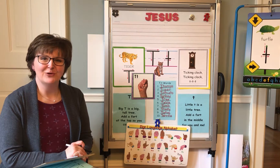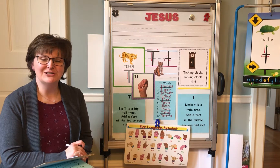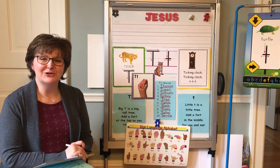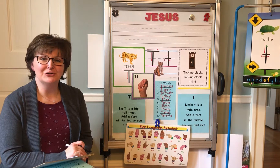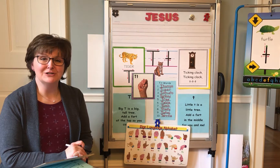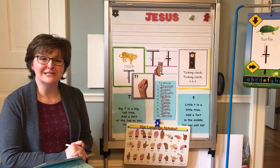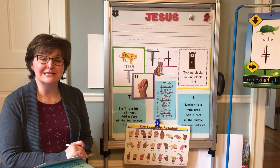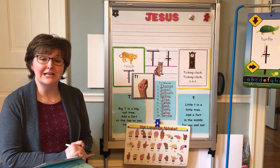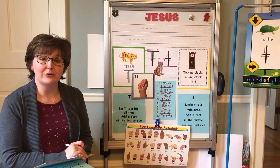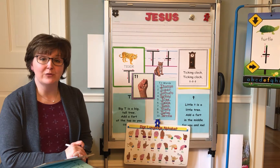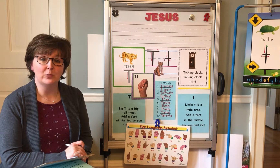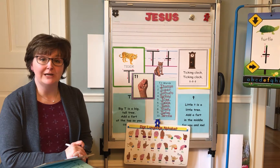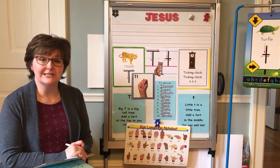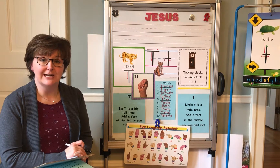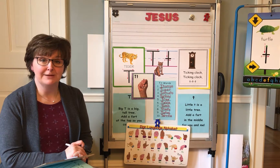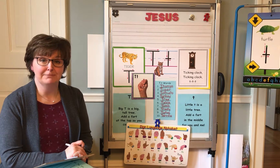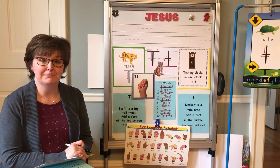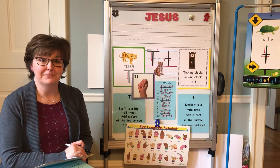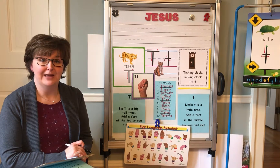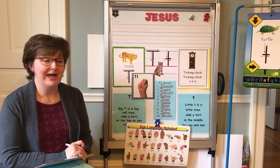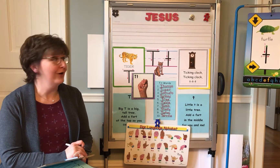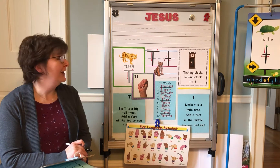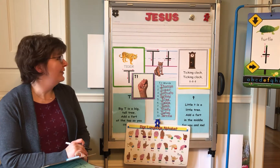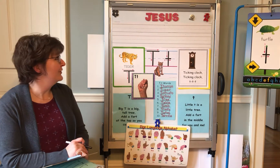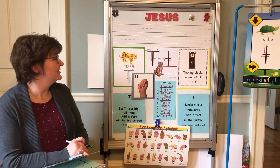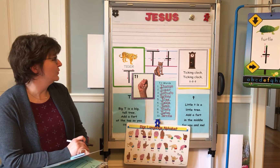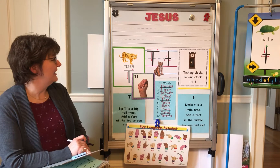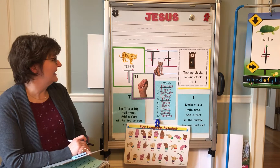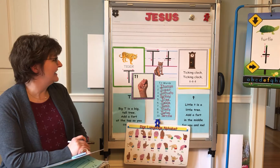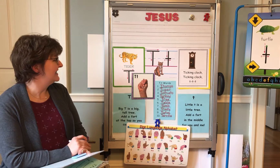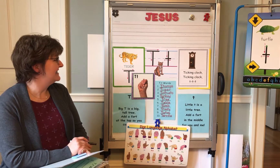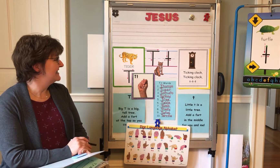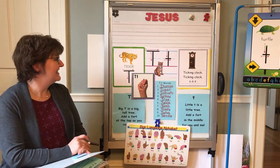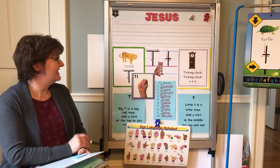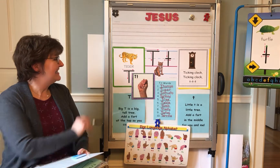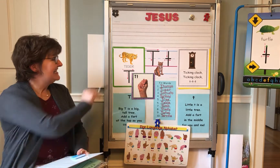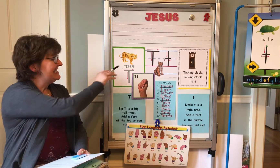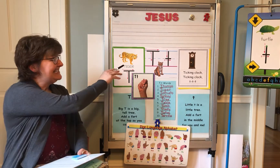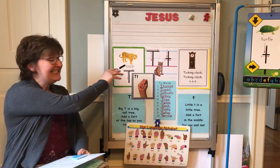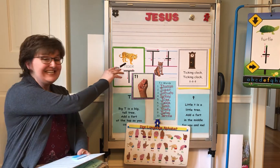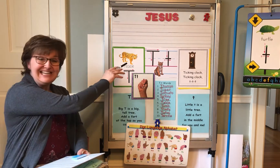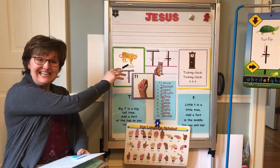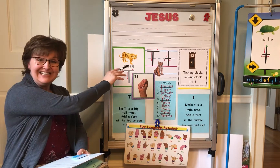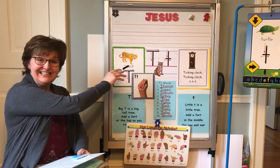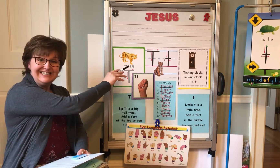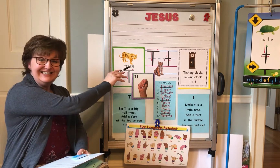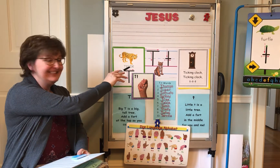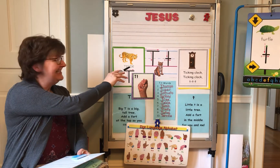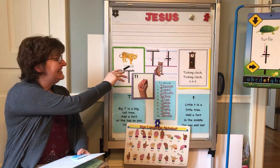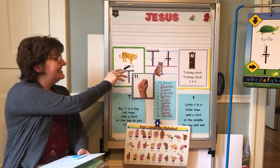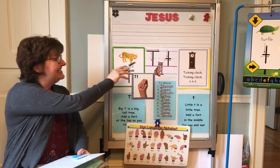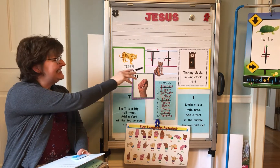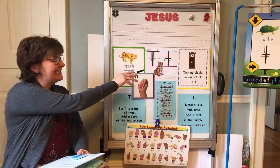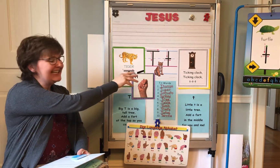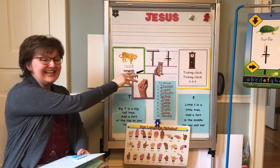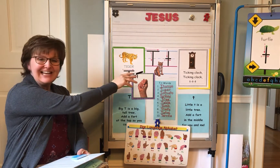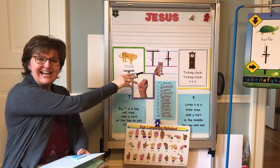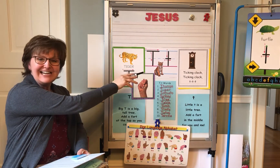Boys and girls, it's letter of the week time. And our letter this week is T. Ticking clock,